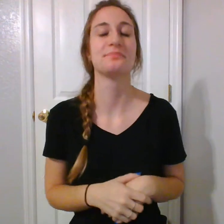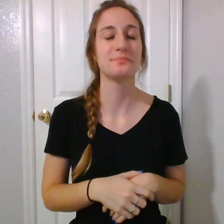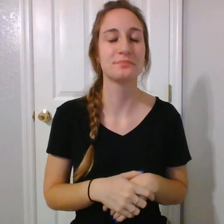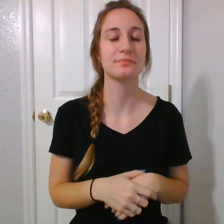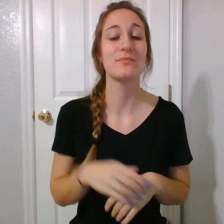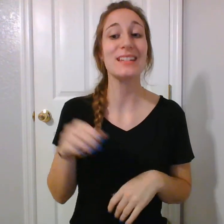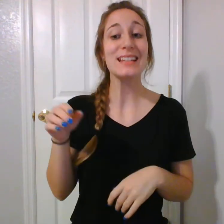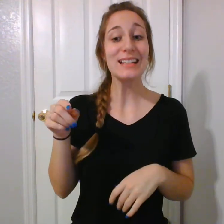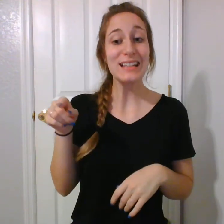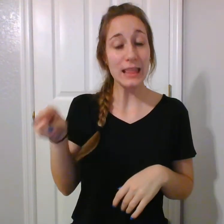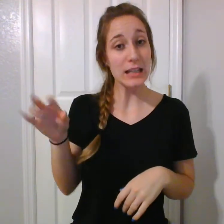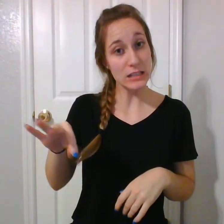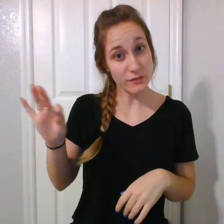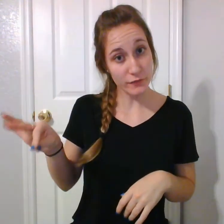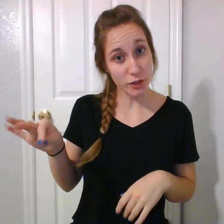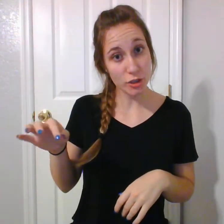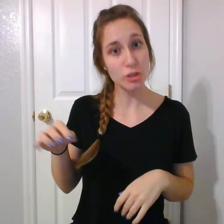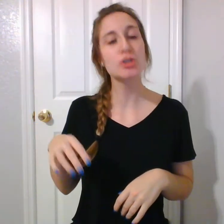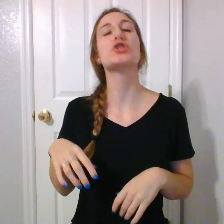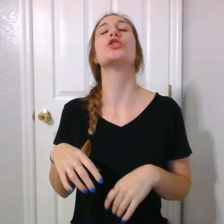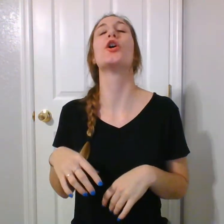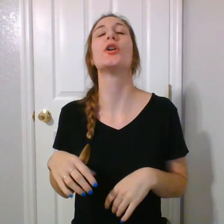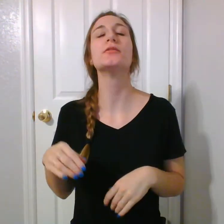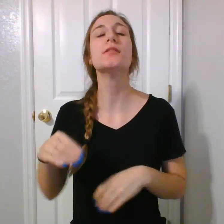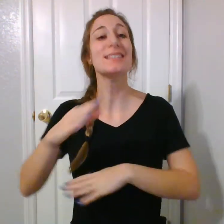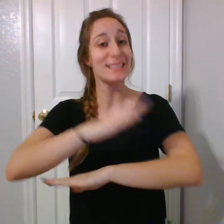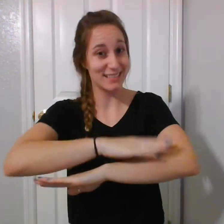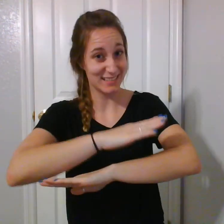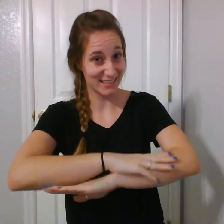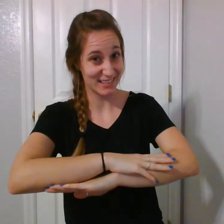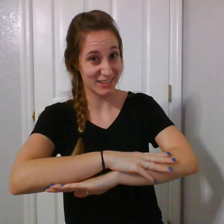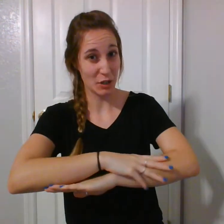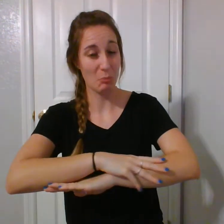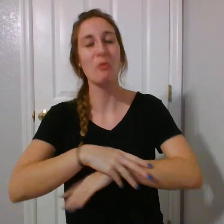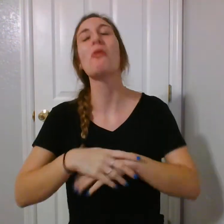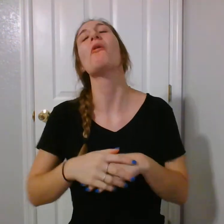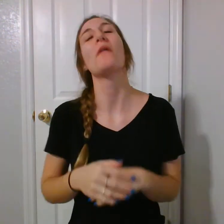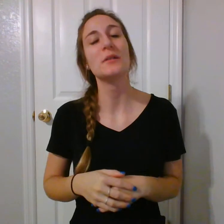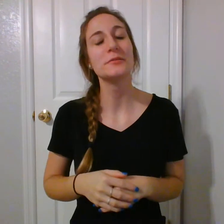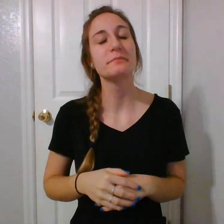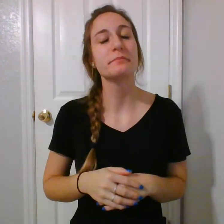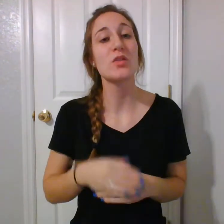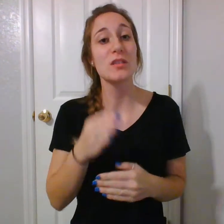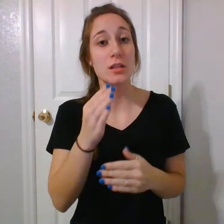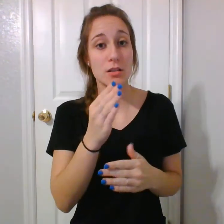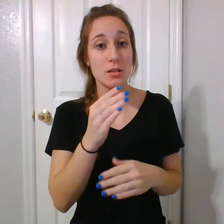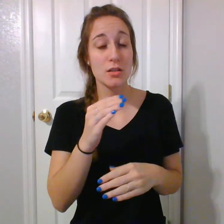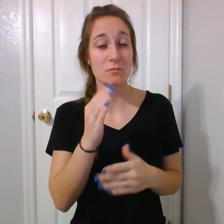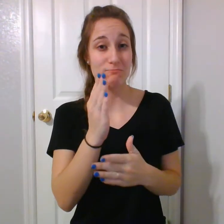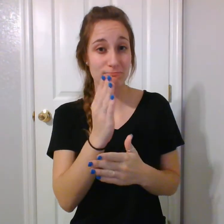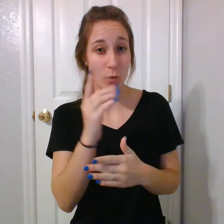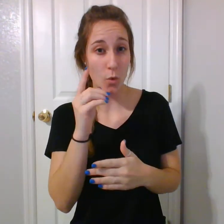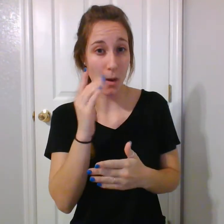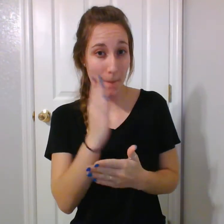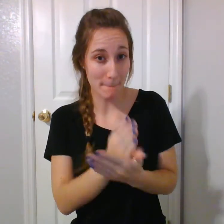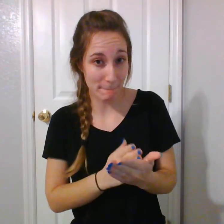place in LA called Gallery Half. And the thing that's epic about this table is just one solid piece of wood. So there's no breaks in it